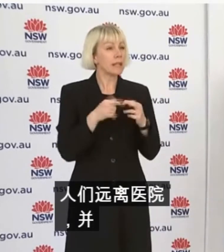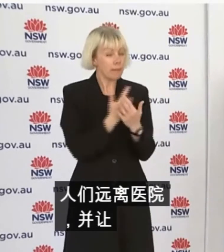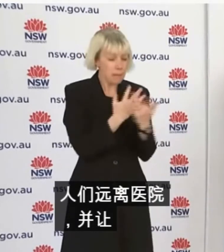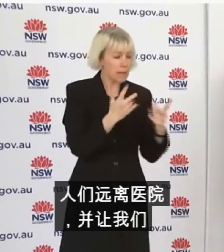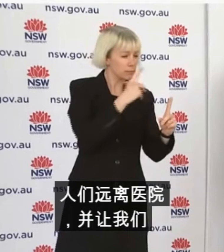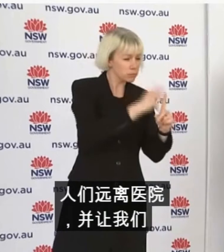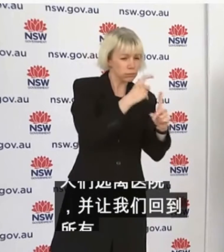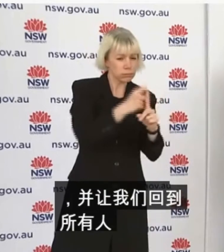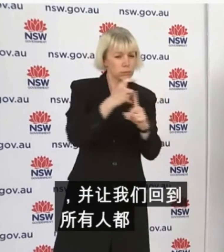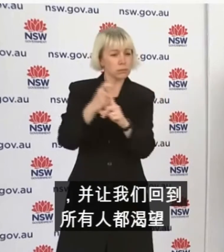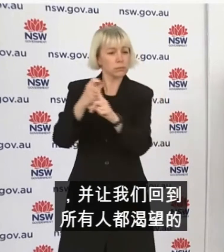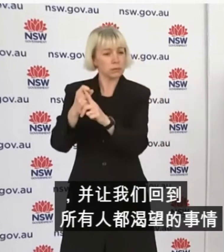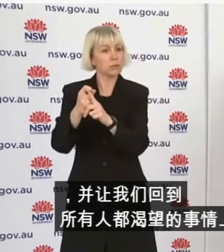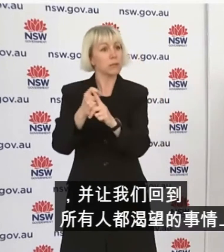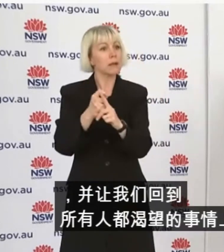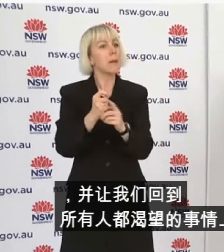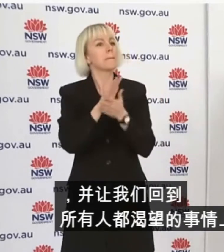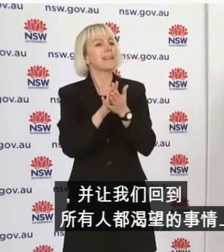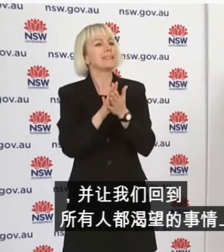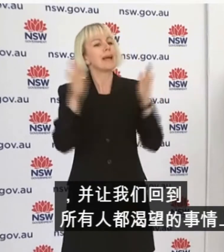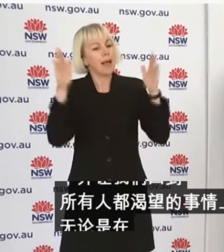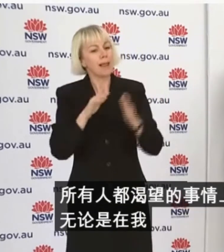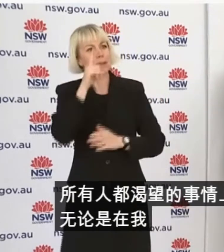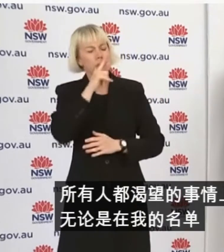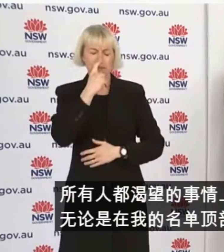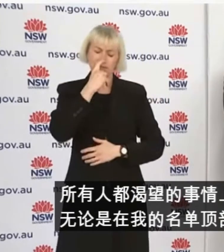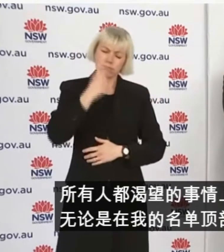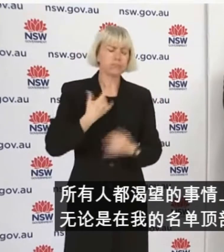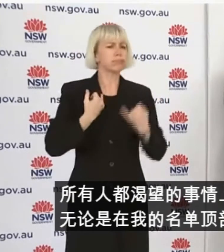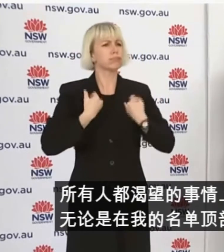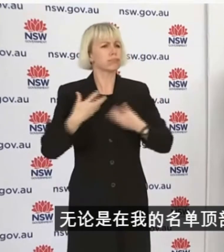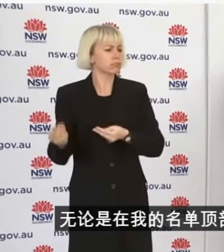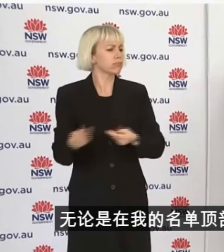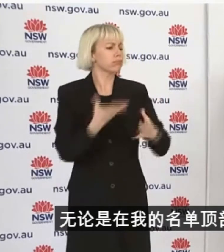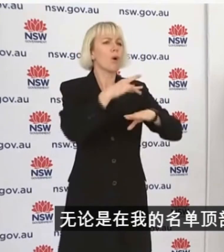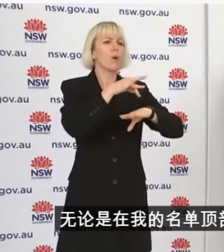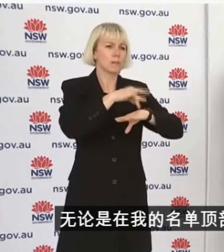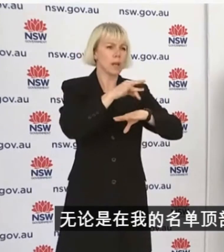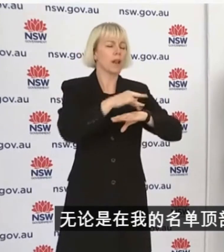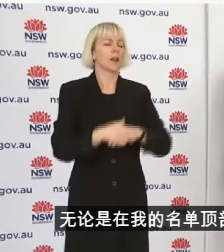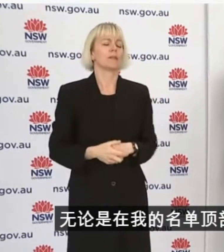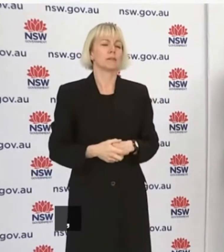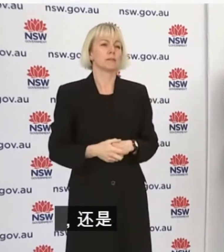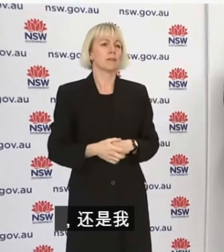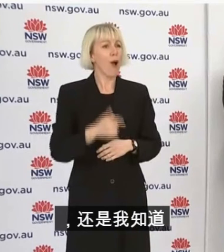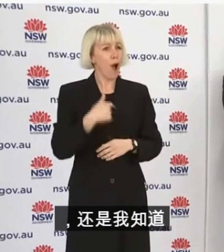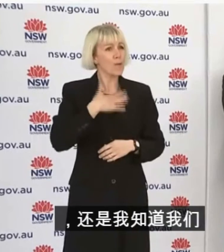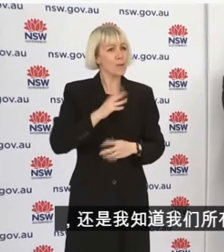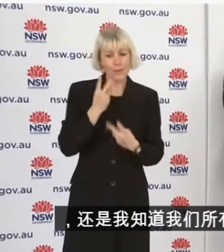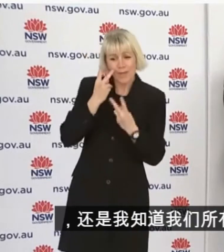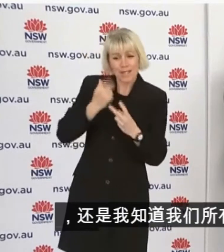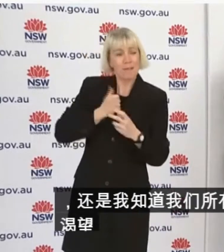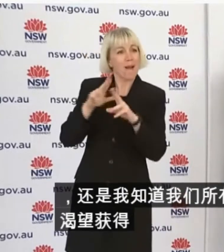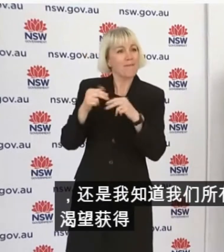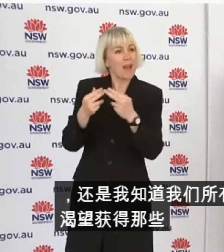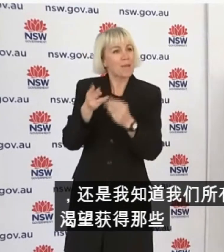also to allow us to get back to those things all of us are craving, whether it's seeing loved ones, that's at the top of my list, and whether it's also going